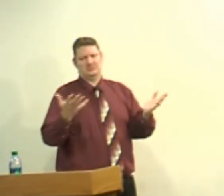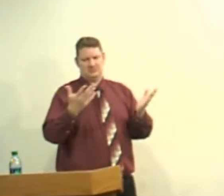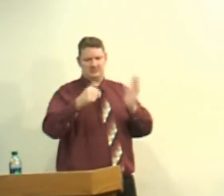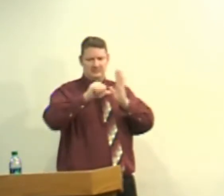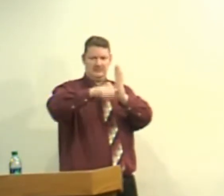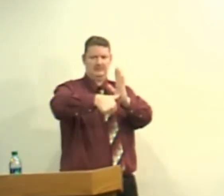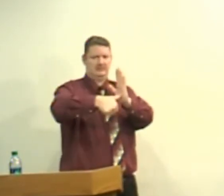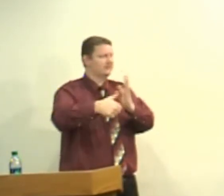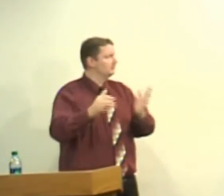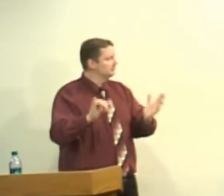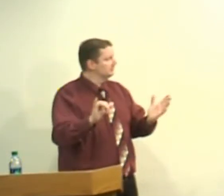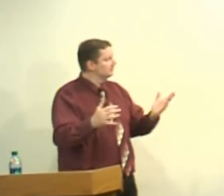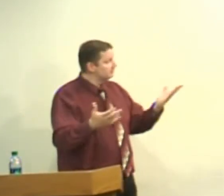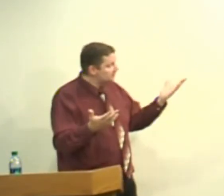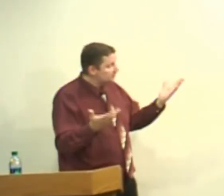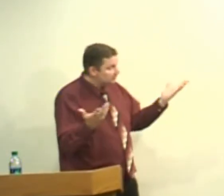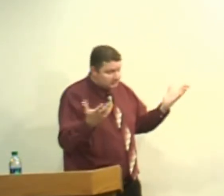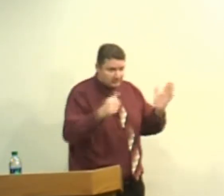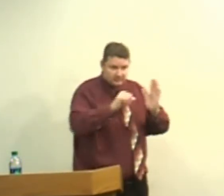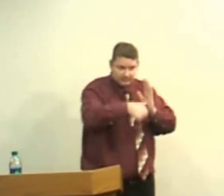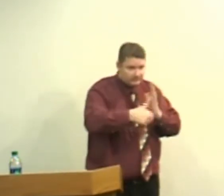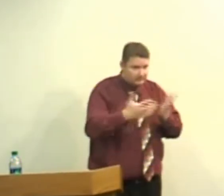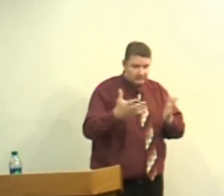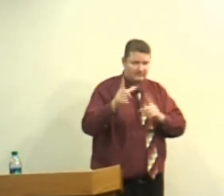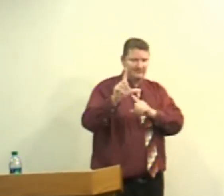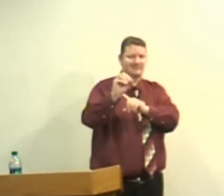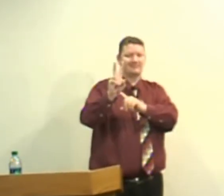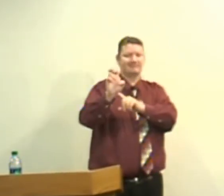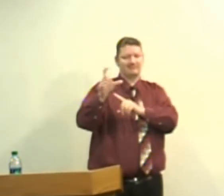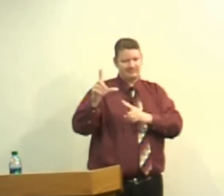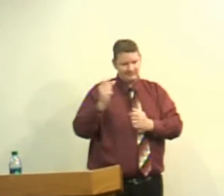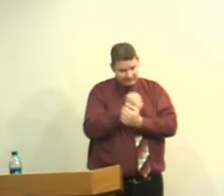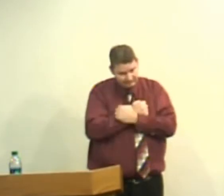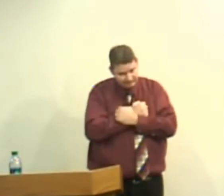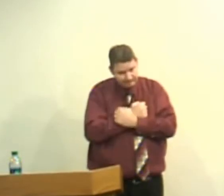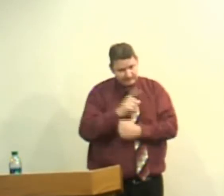the most important of all, and I want to impress this upon you, is love.